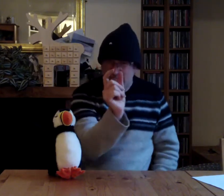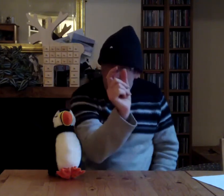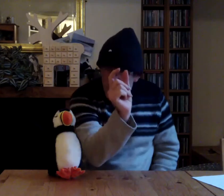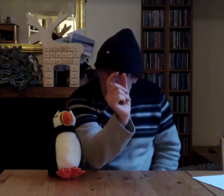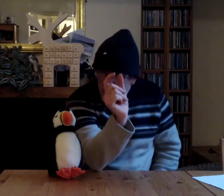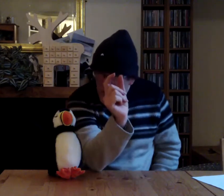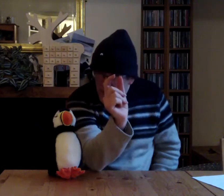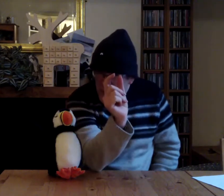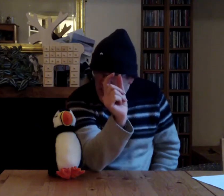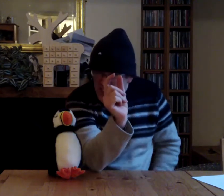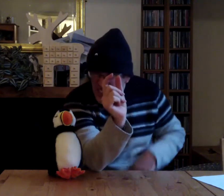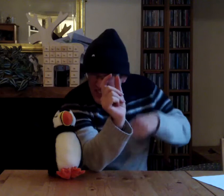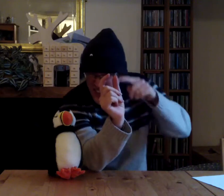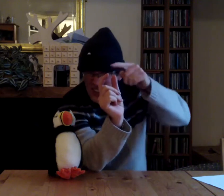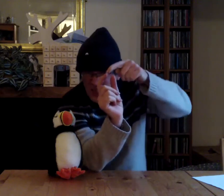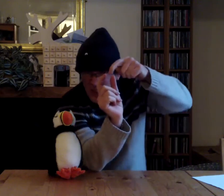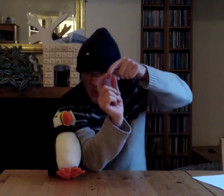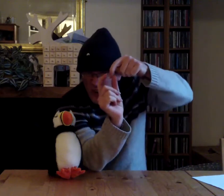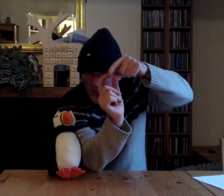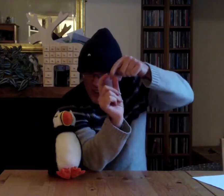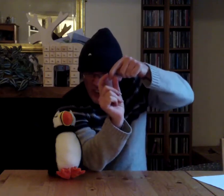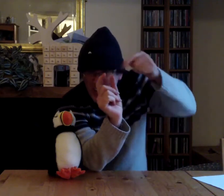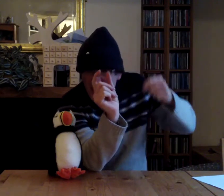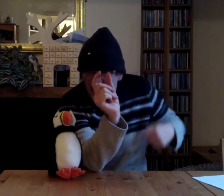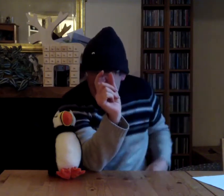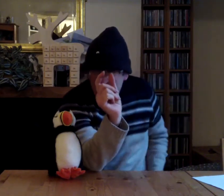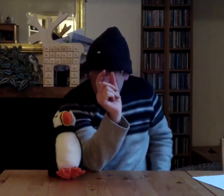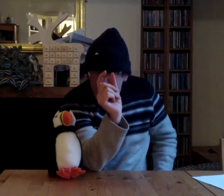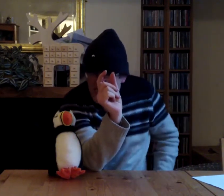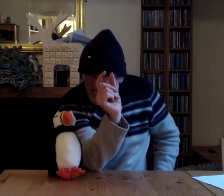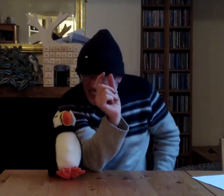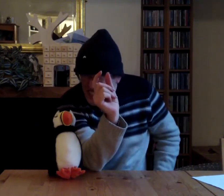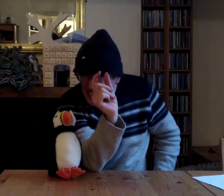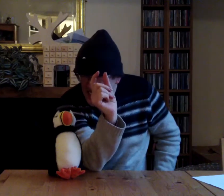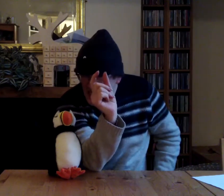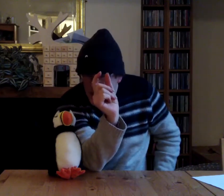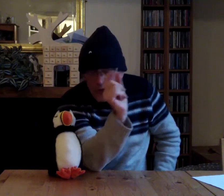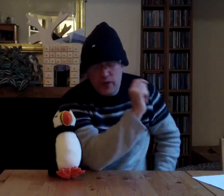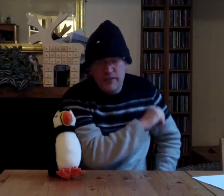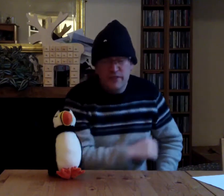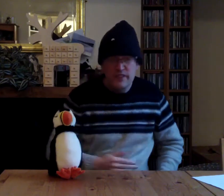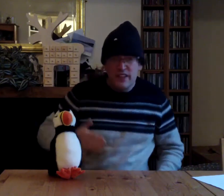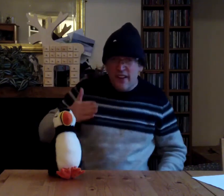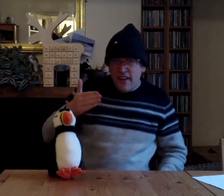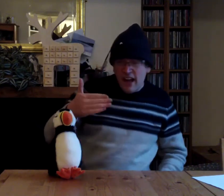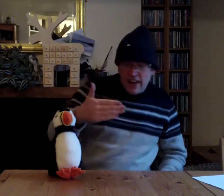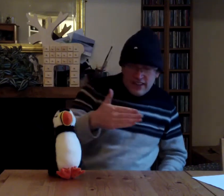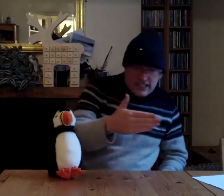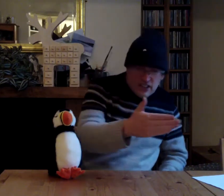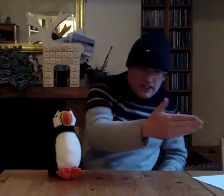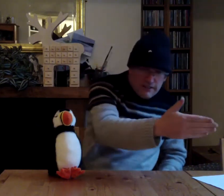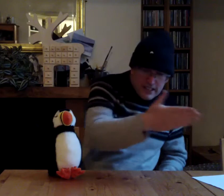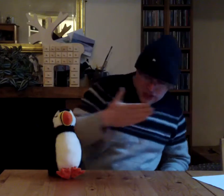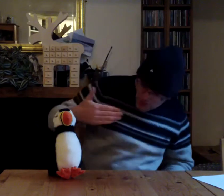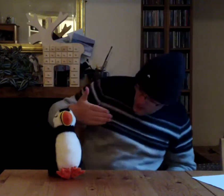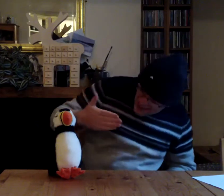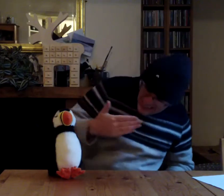little, because that's very small between those 2 fingers, isn't it? Little, and then it's like a fish. You're wiggling your